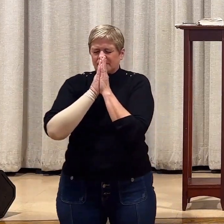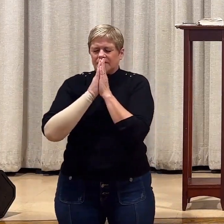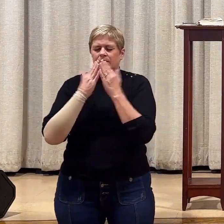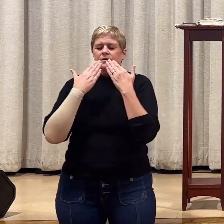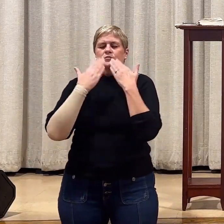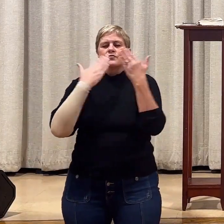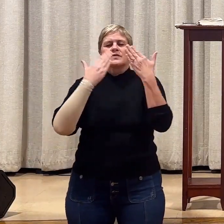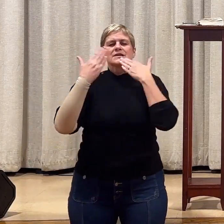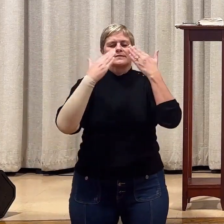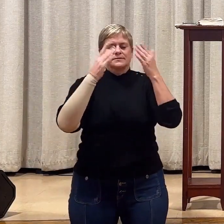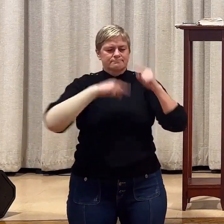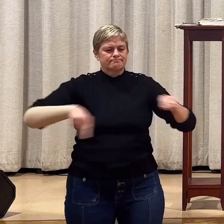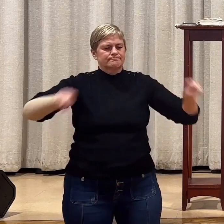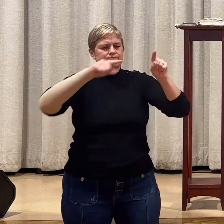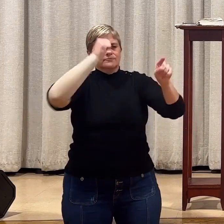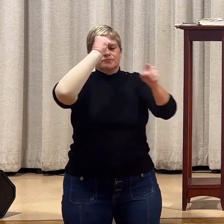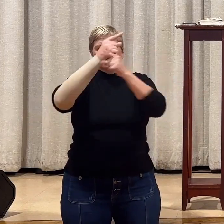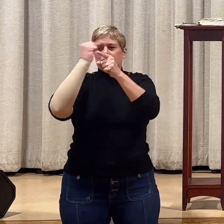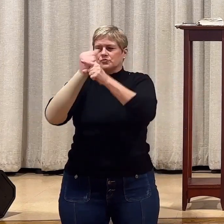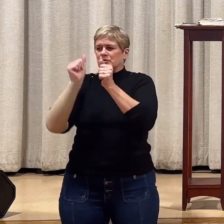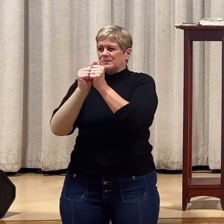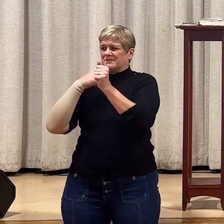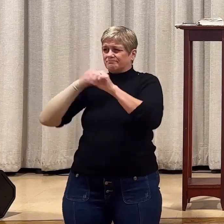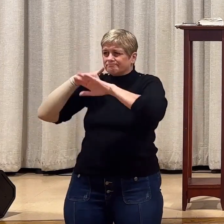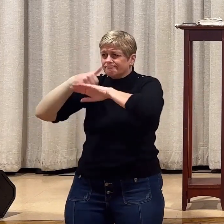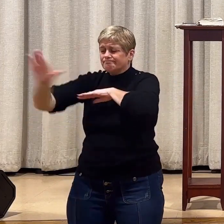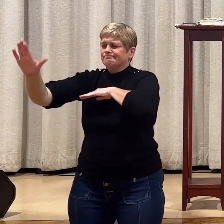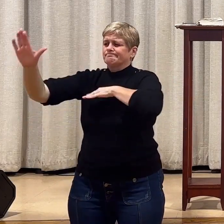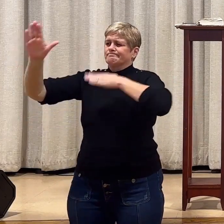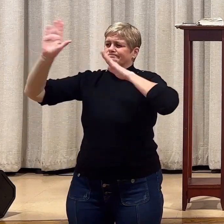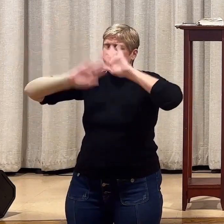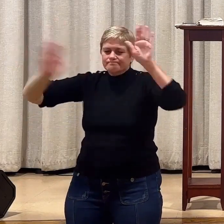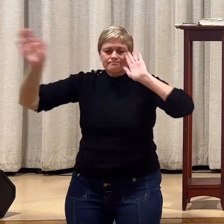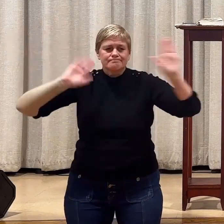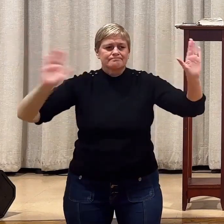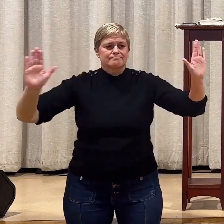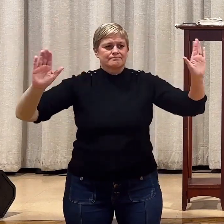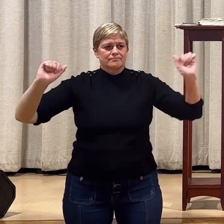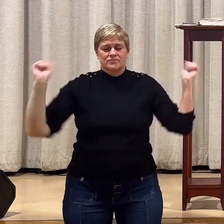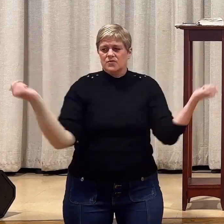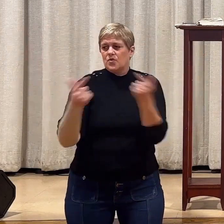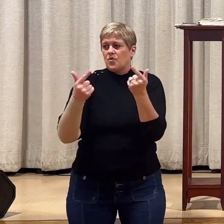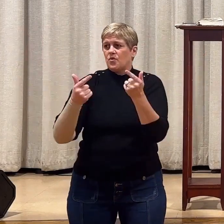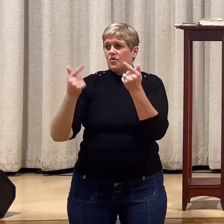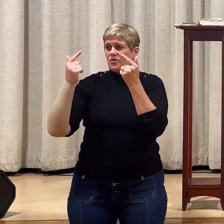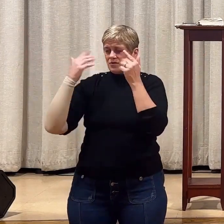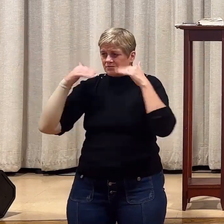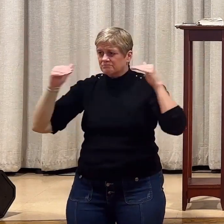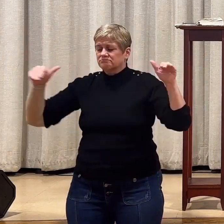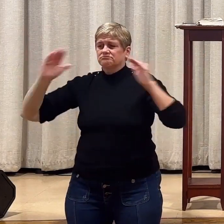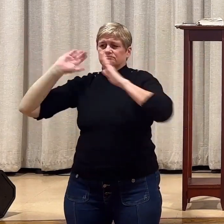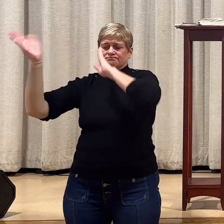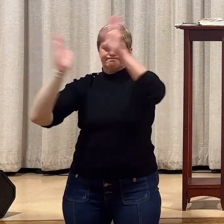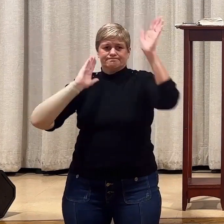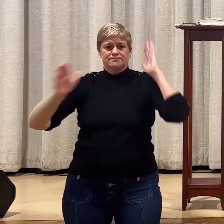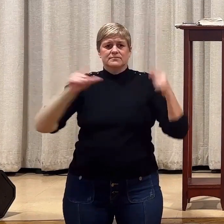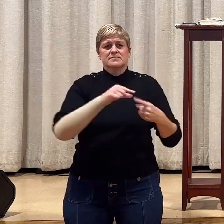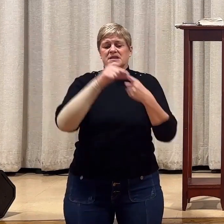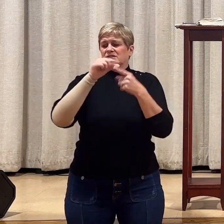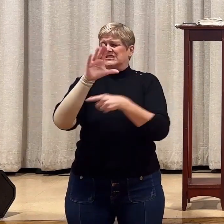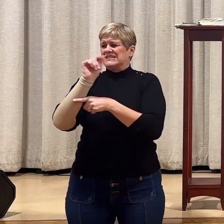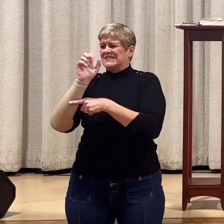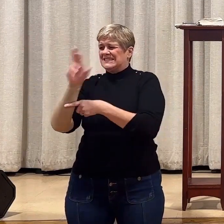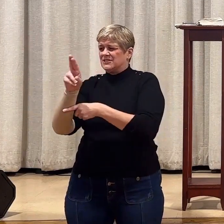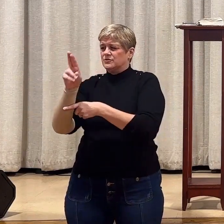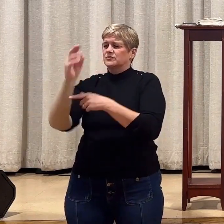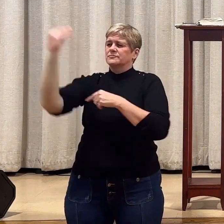Christ Jesus. The brothers who are with me send you greetings. All the saints greet you, especially those of Caesar's household. The grace of the